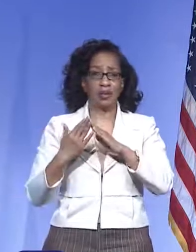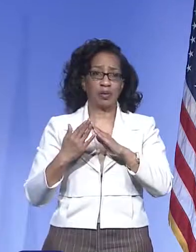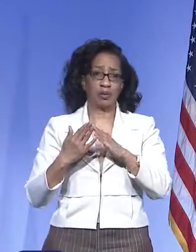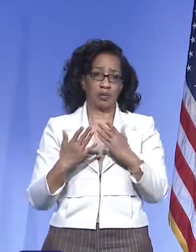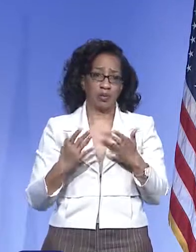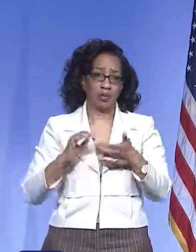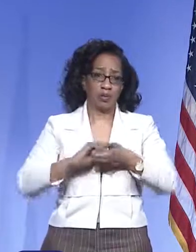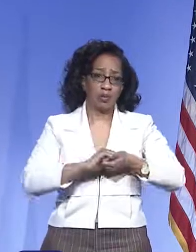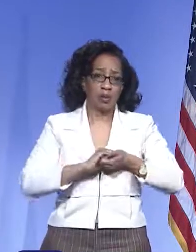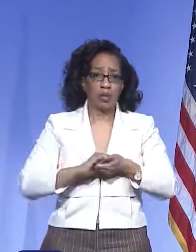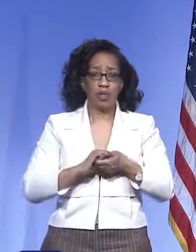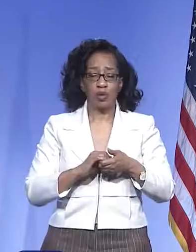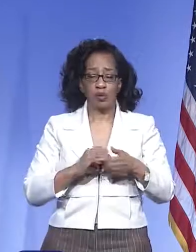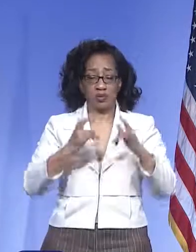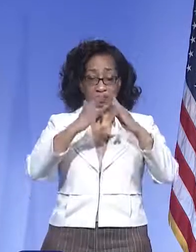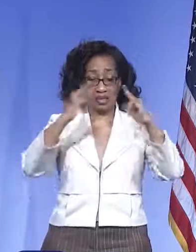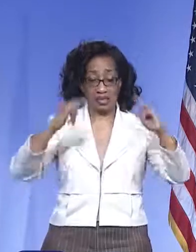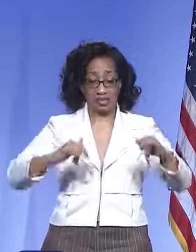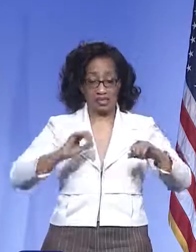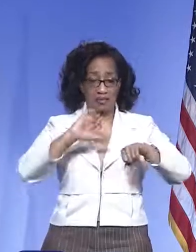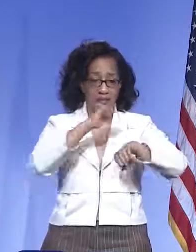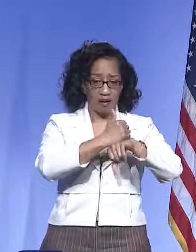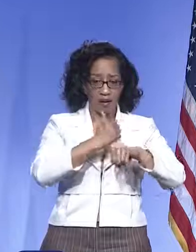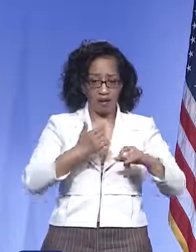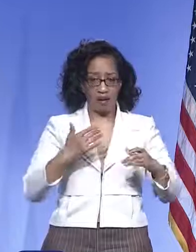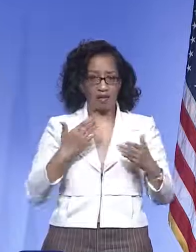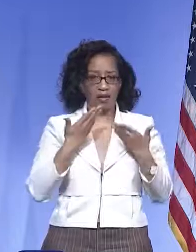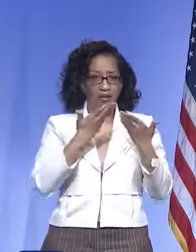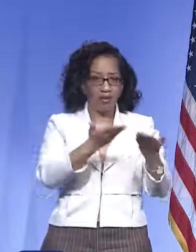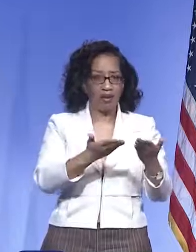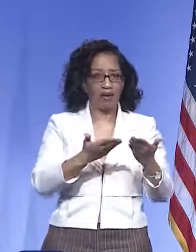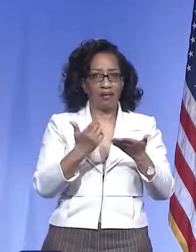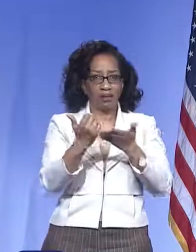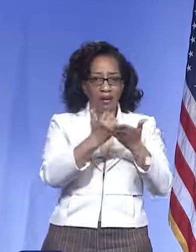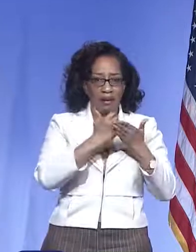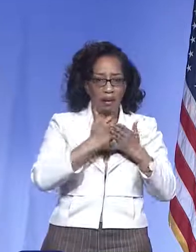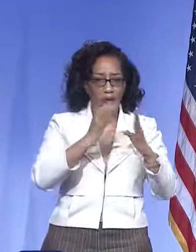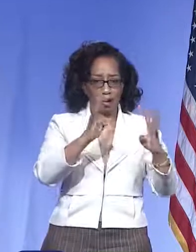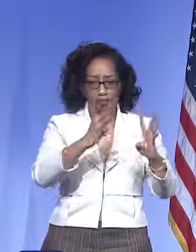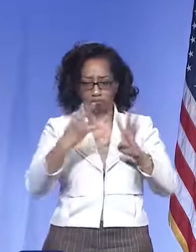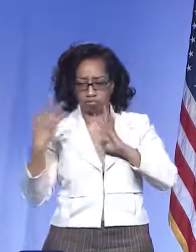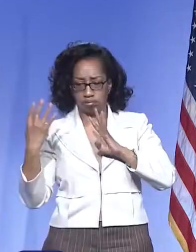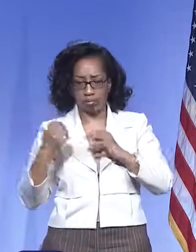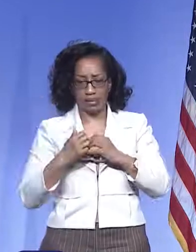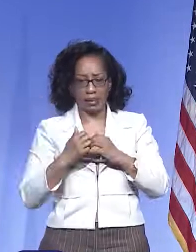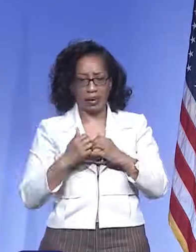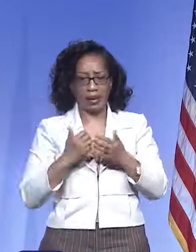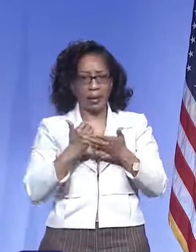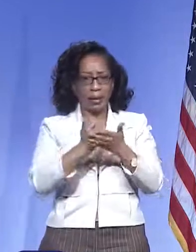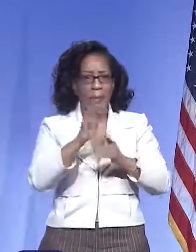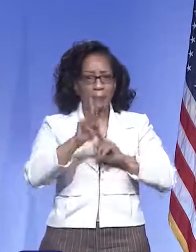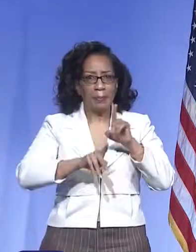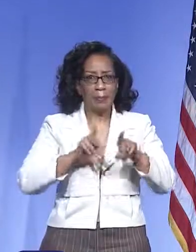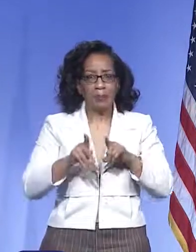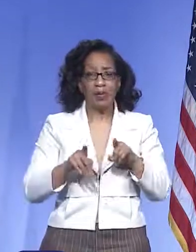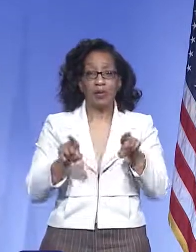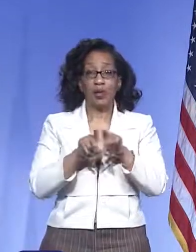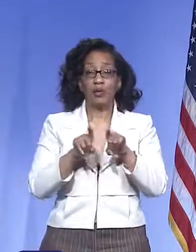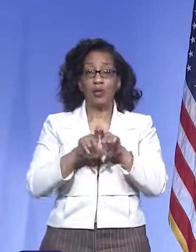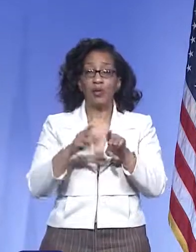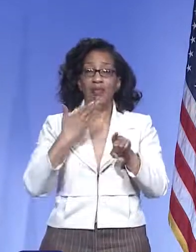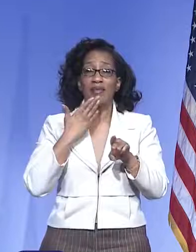the tents, they staff the facilities, they're out there and doing that great work. And a final note of thanks to all of our